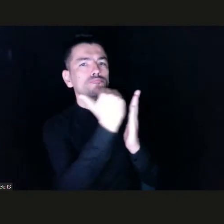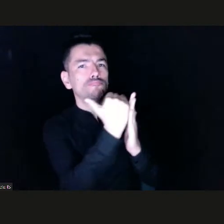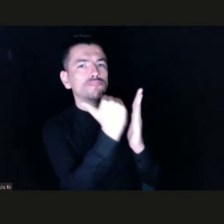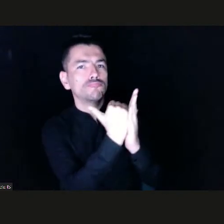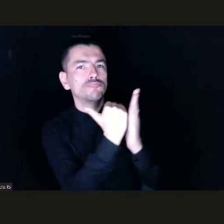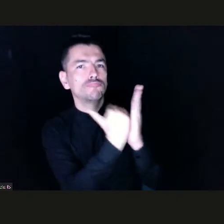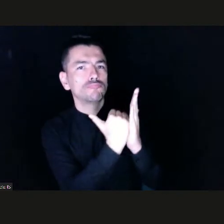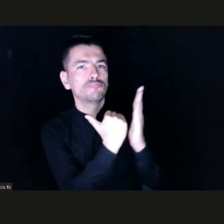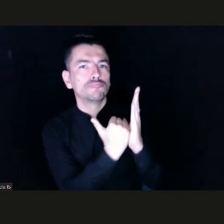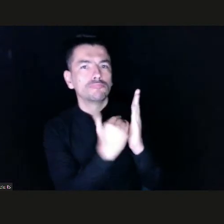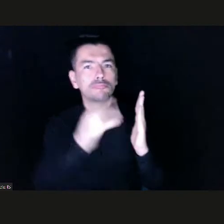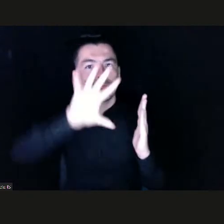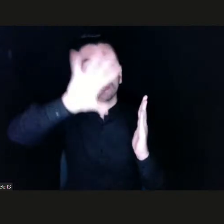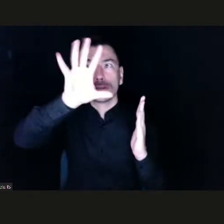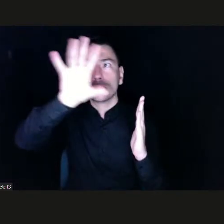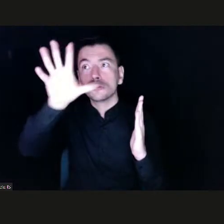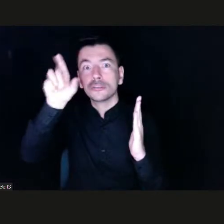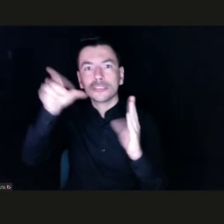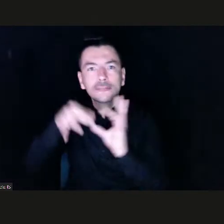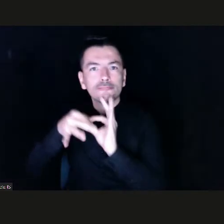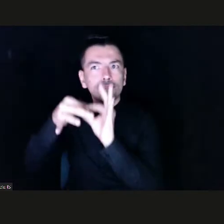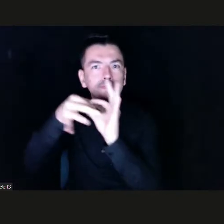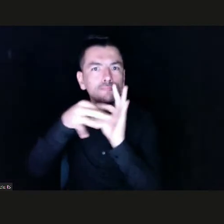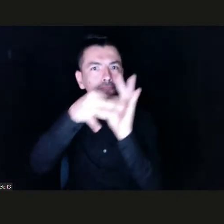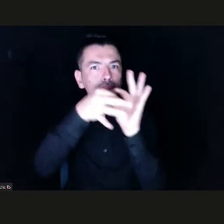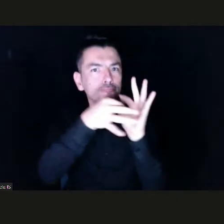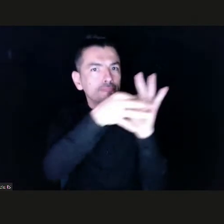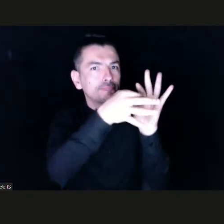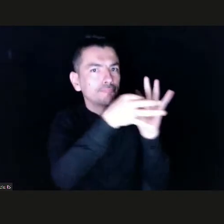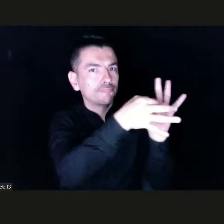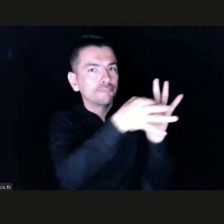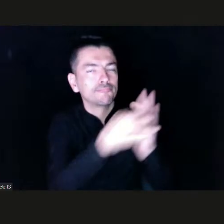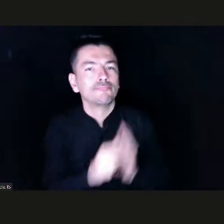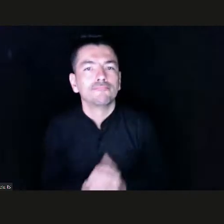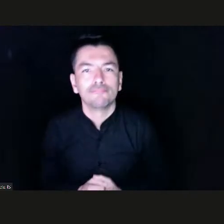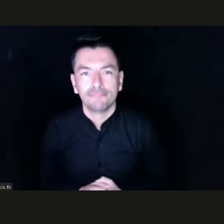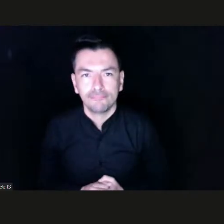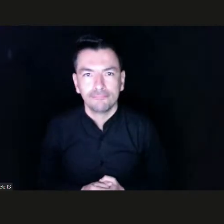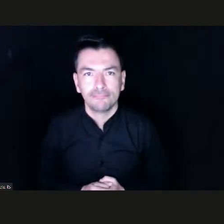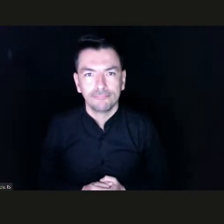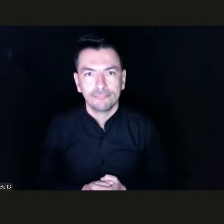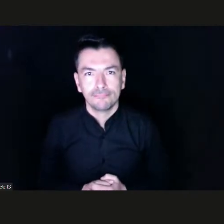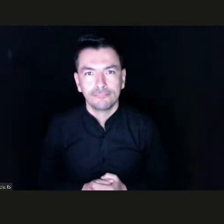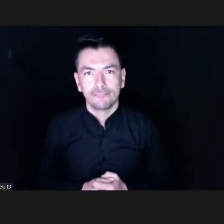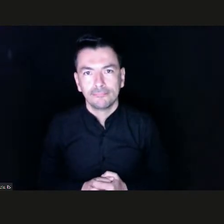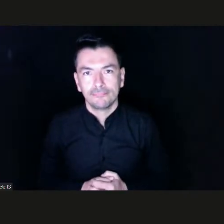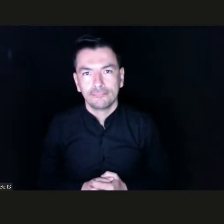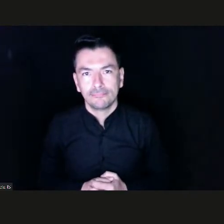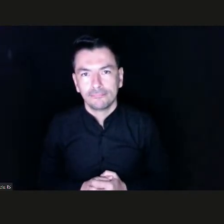to 1998. She was also Minister of Housing,